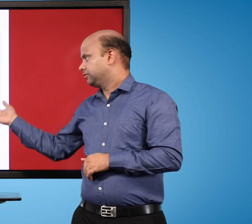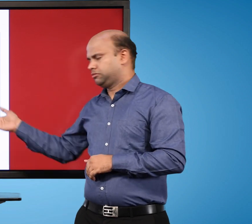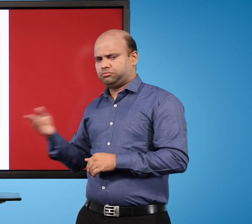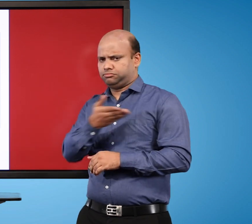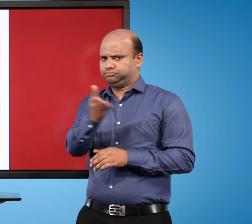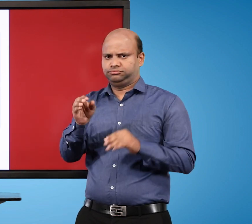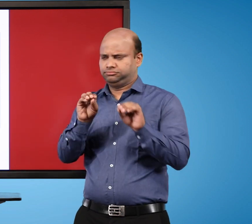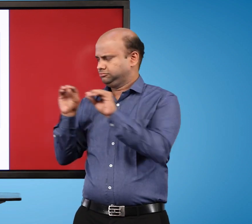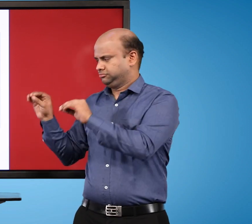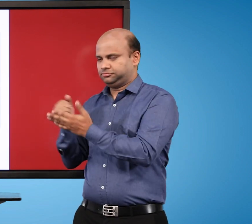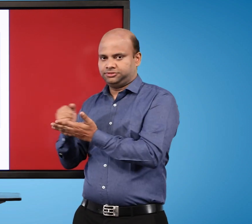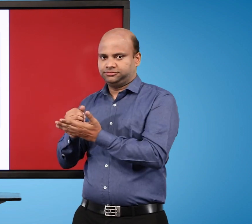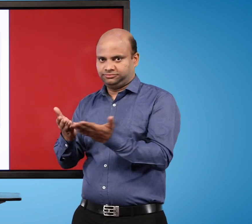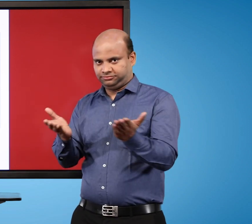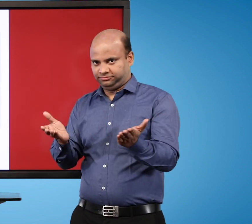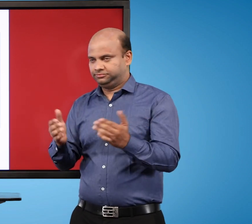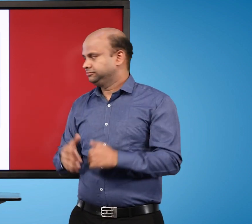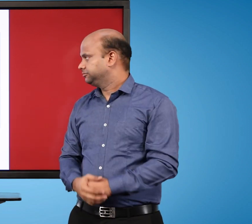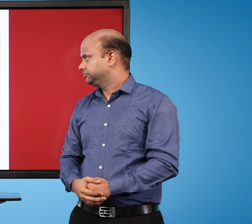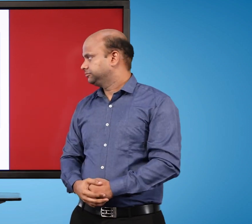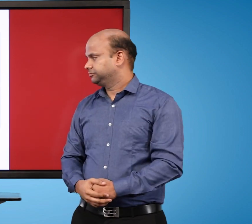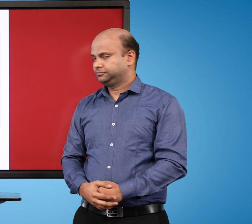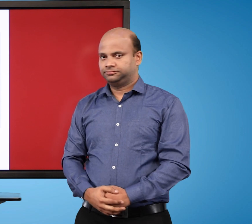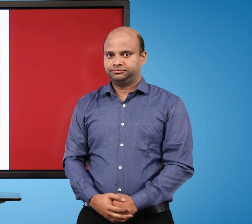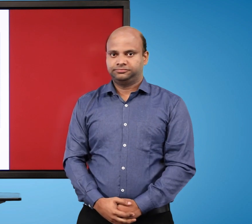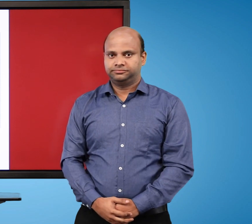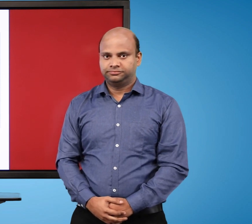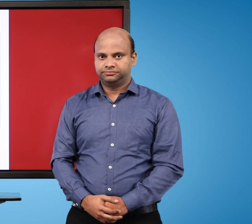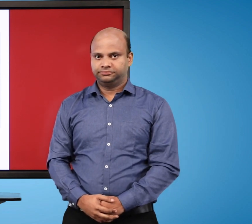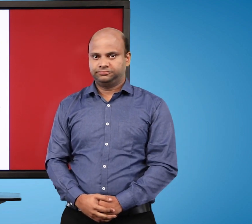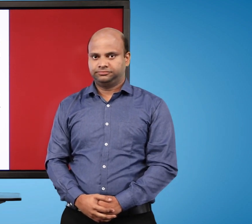dash. Fill in the blank spaces with the right numbers.